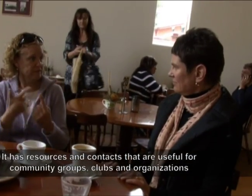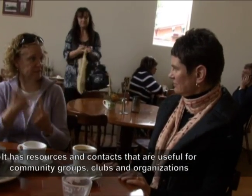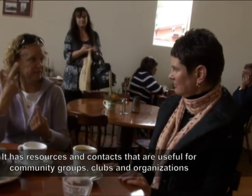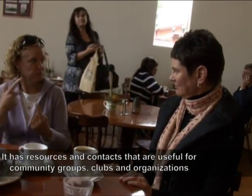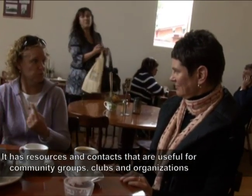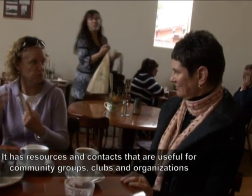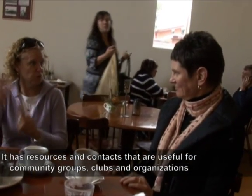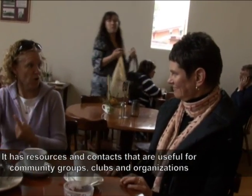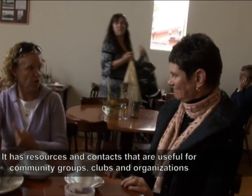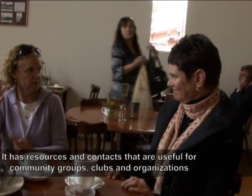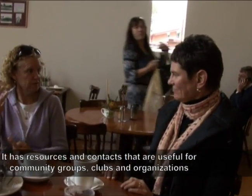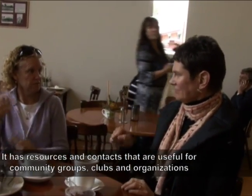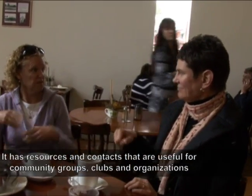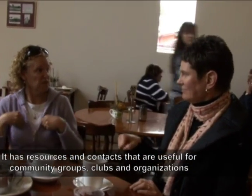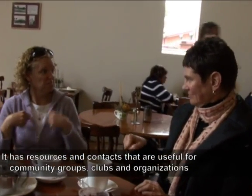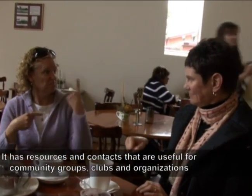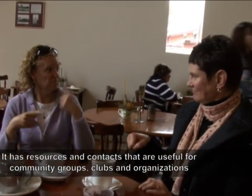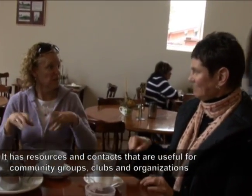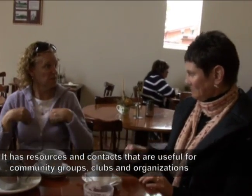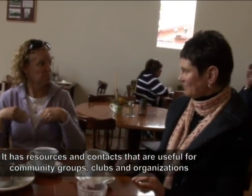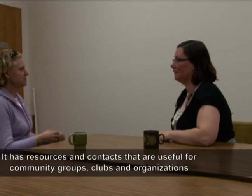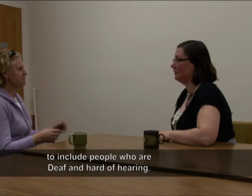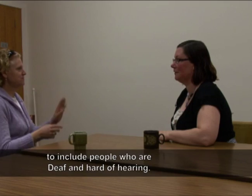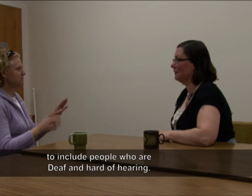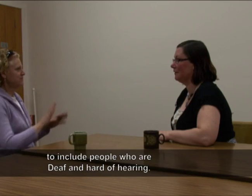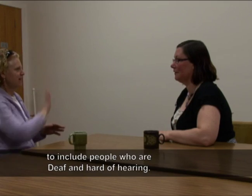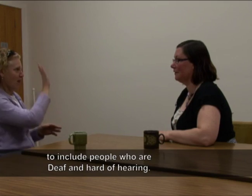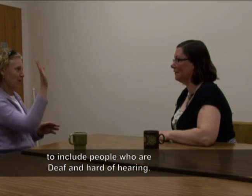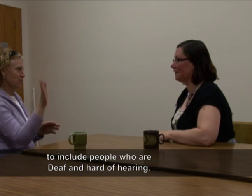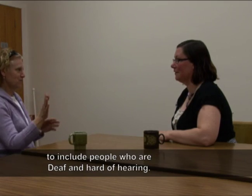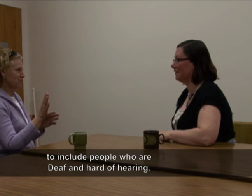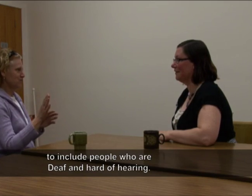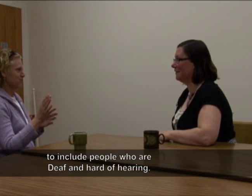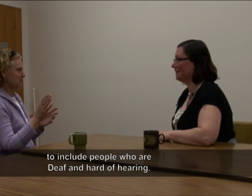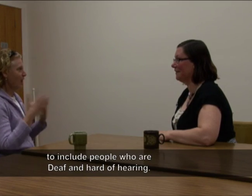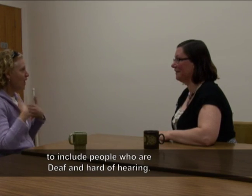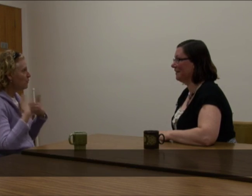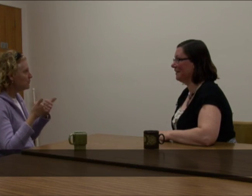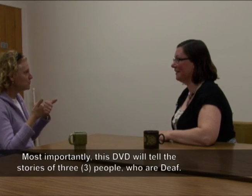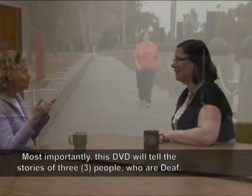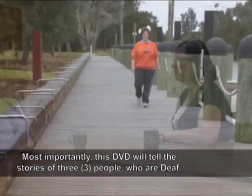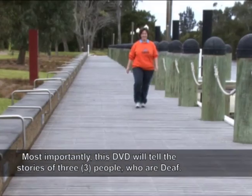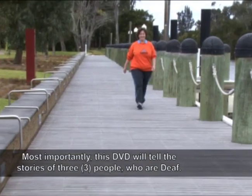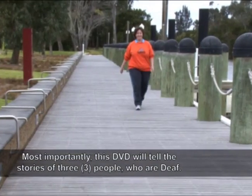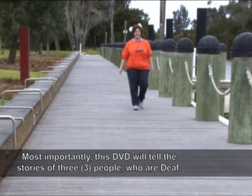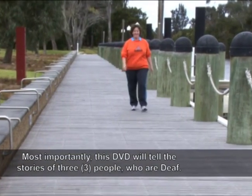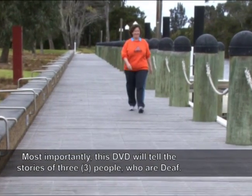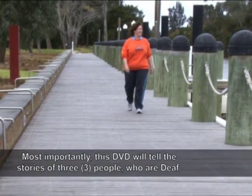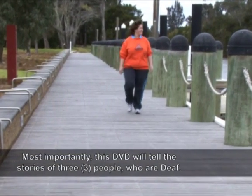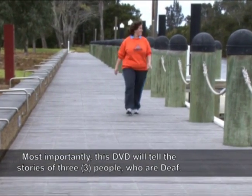community groups, clubs, and organisations to include people who are deaf and hard of hearing. Most importantly, this DVD will tell the stories of